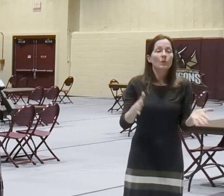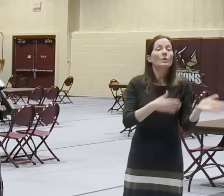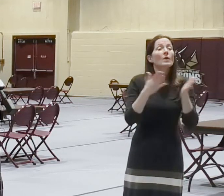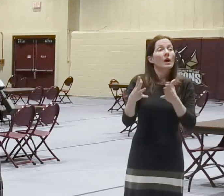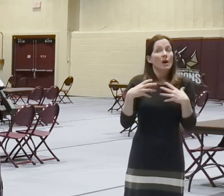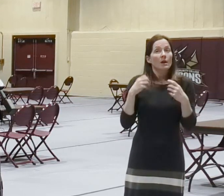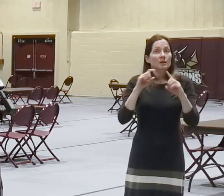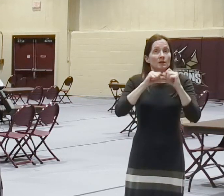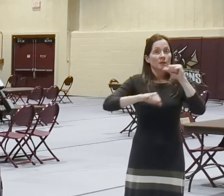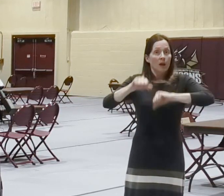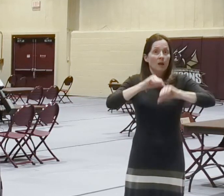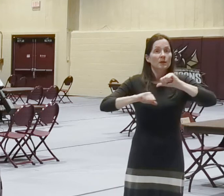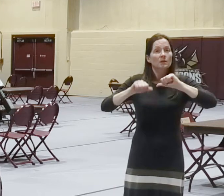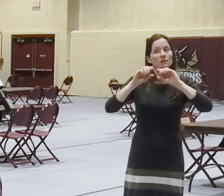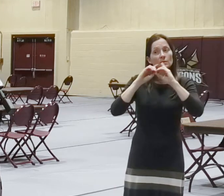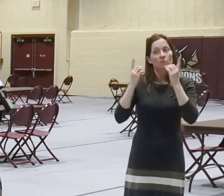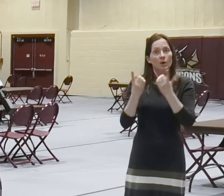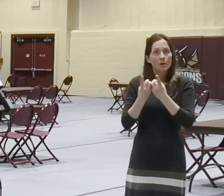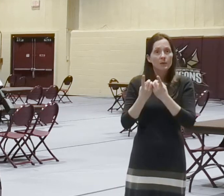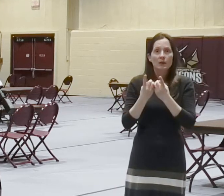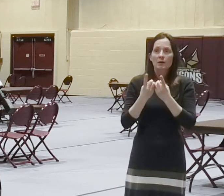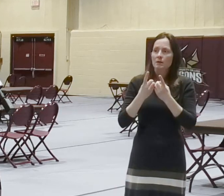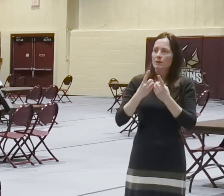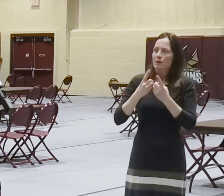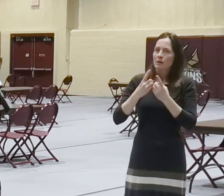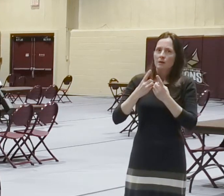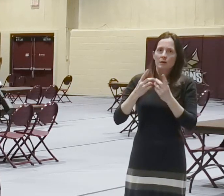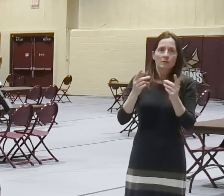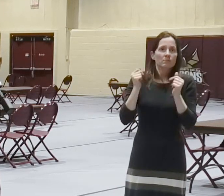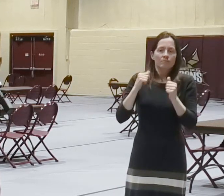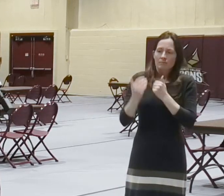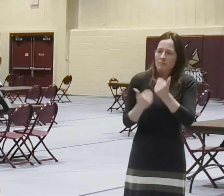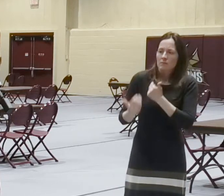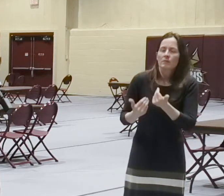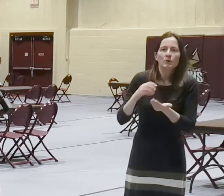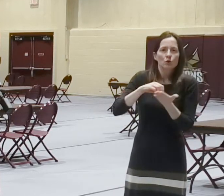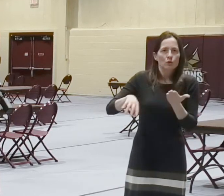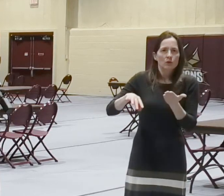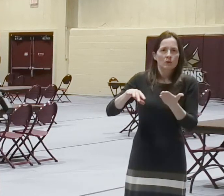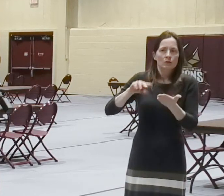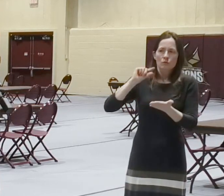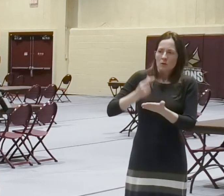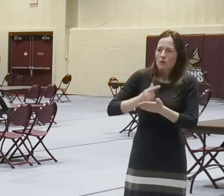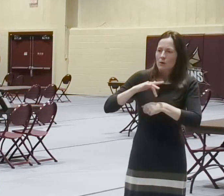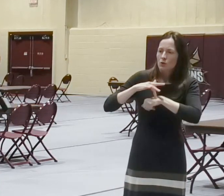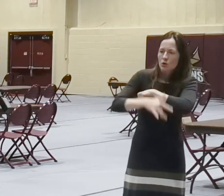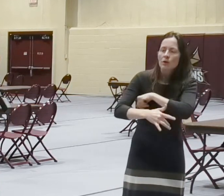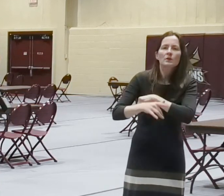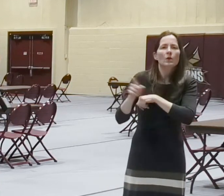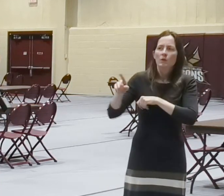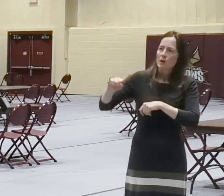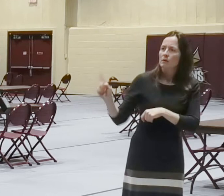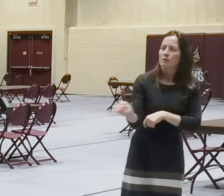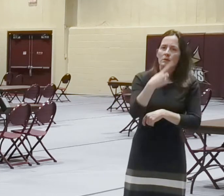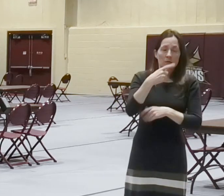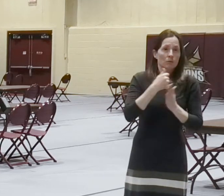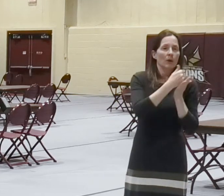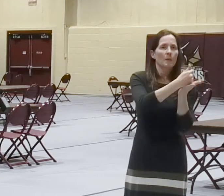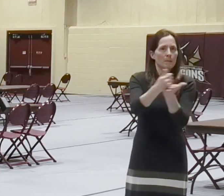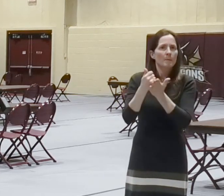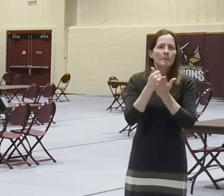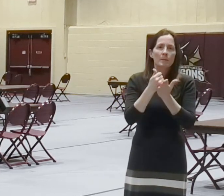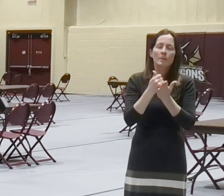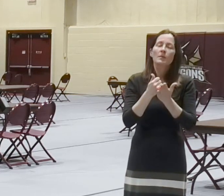early so that they can begin working on the front lines. Nearly every fall graduate of our nurse